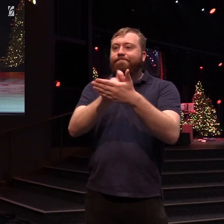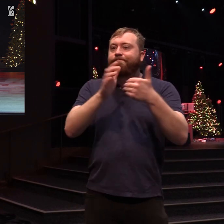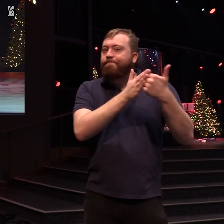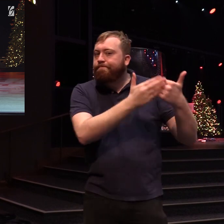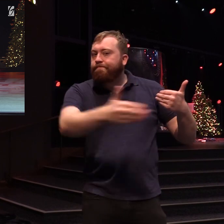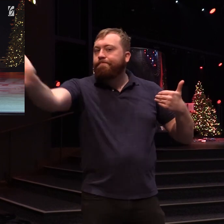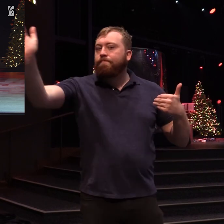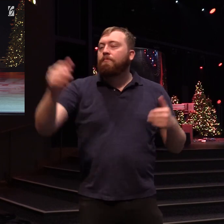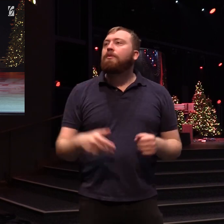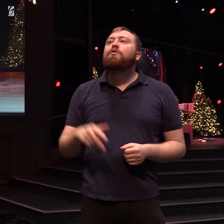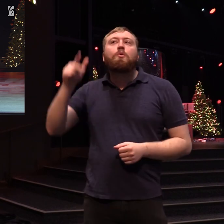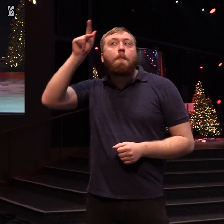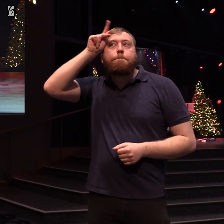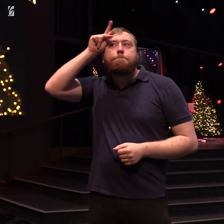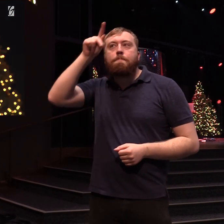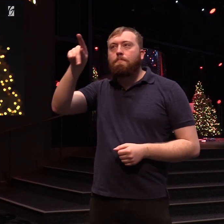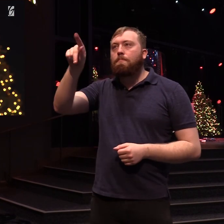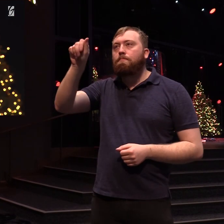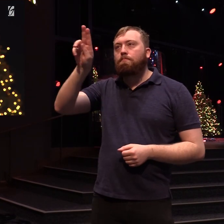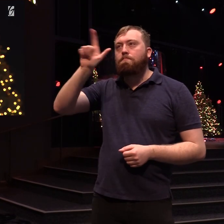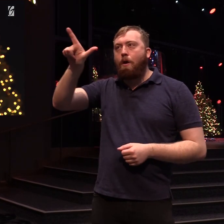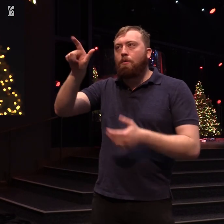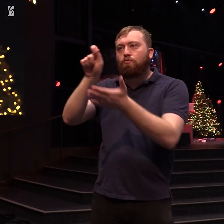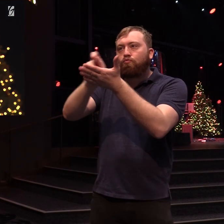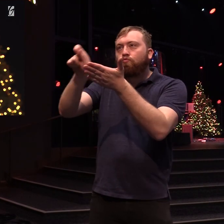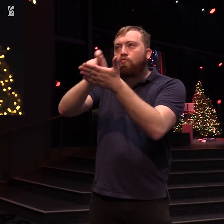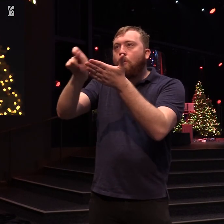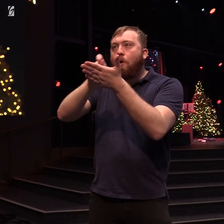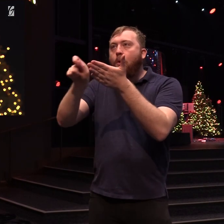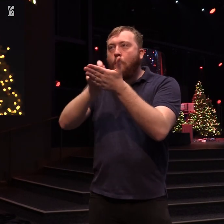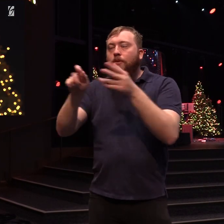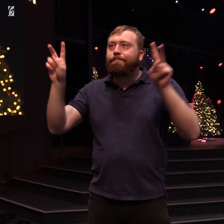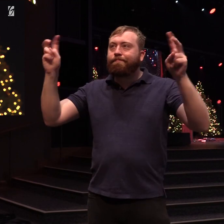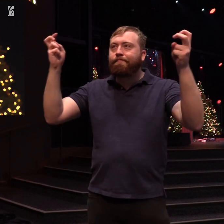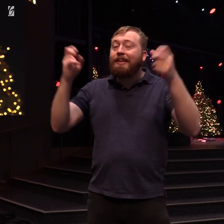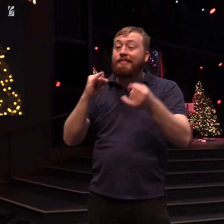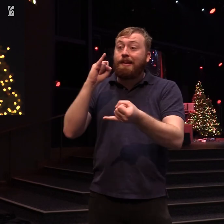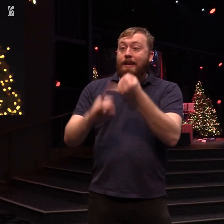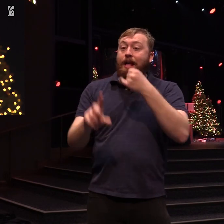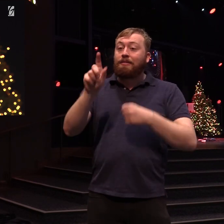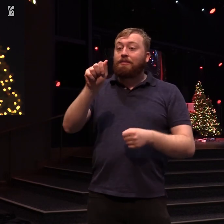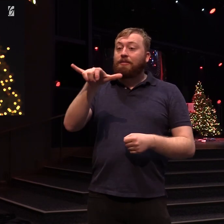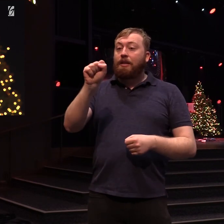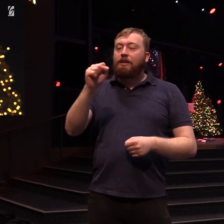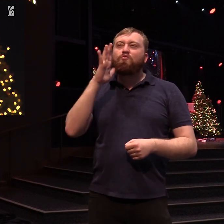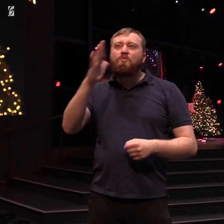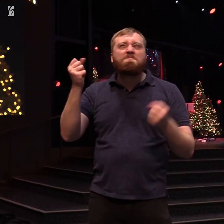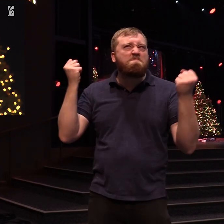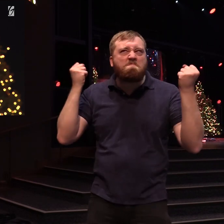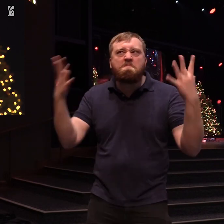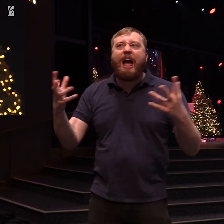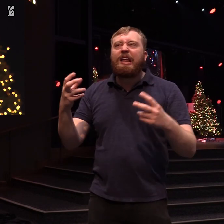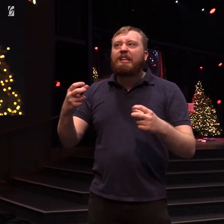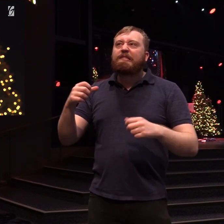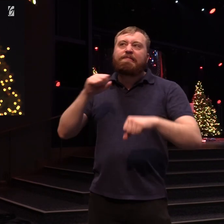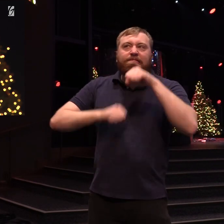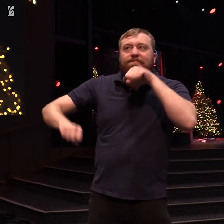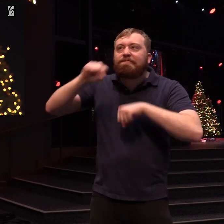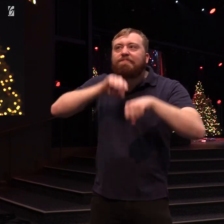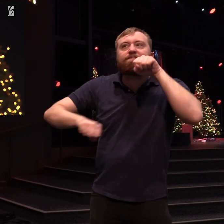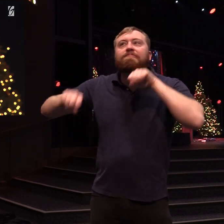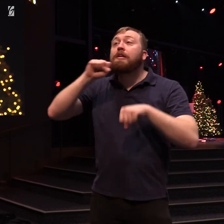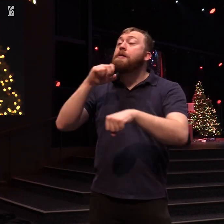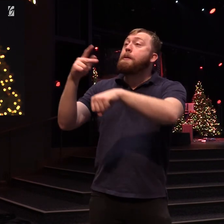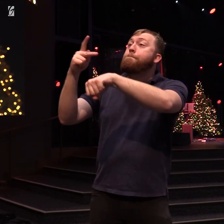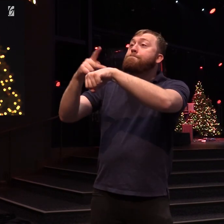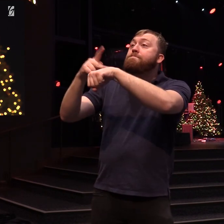Paul said, in the last days, there will be many troubles. Peter urged us to understand what will happen